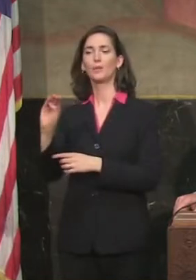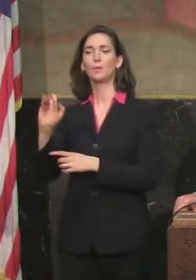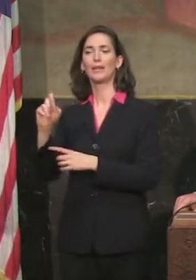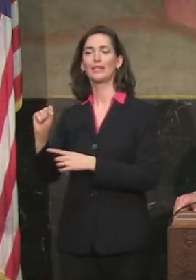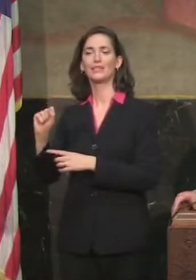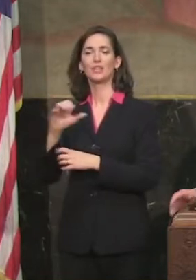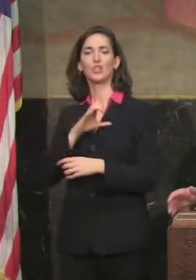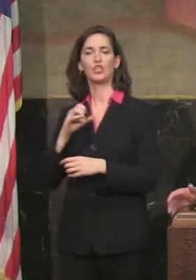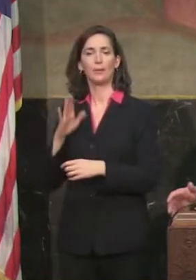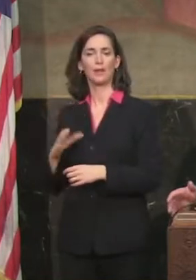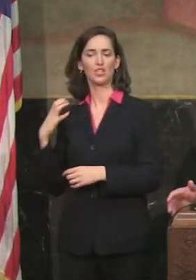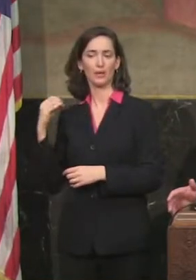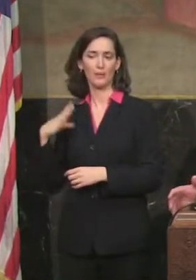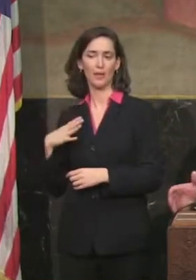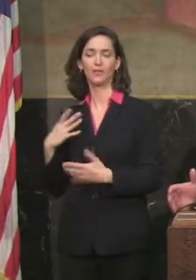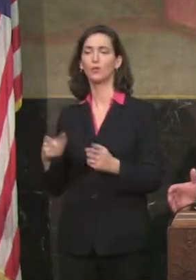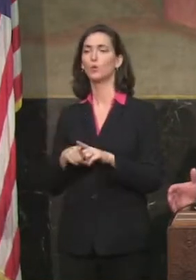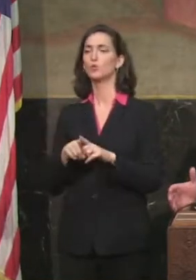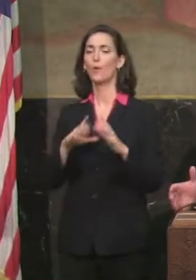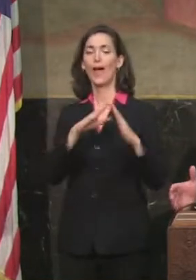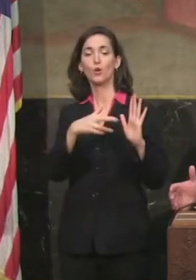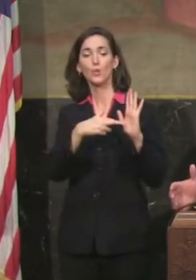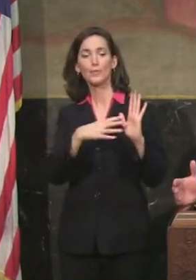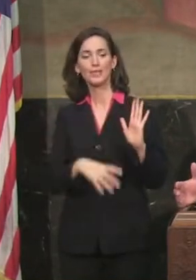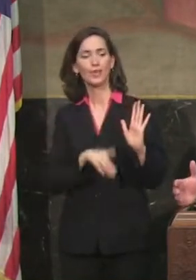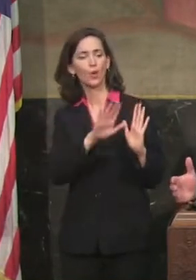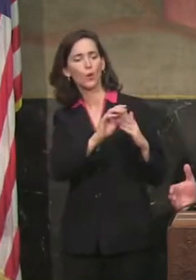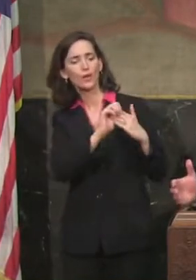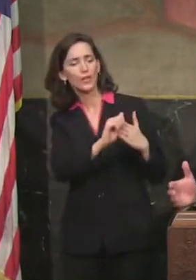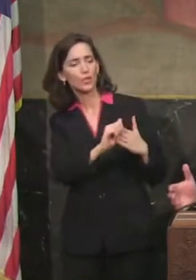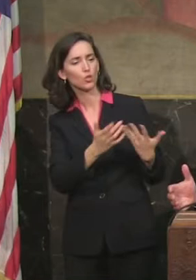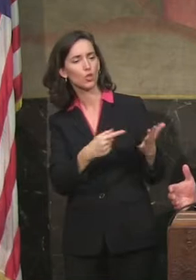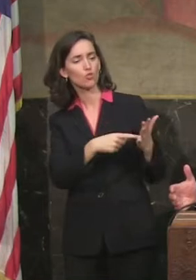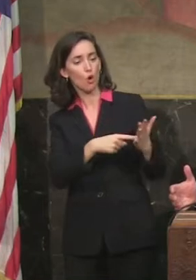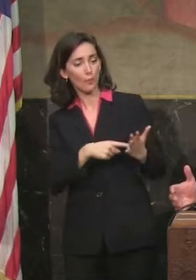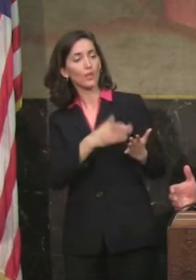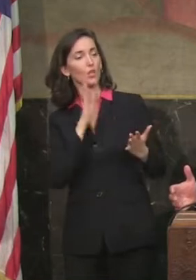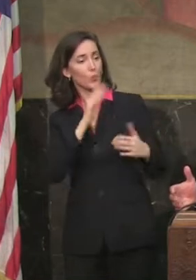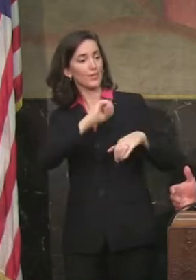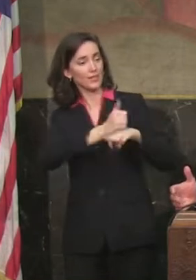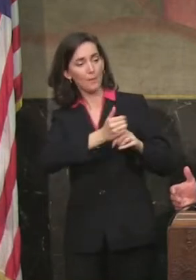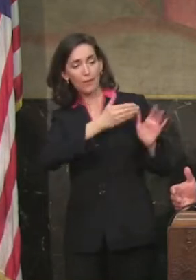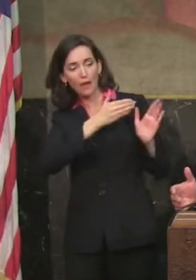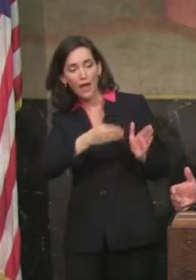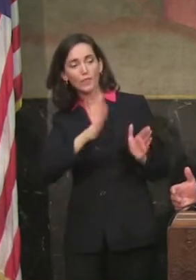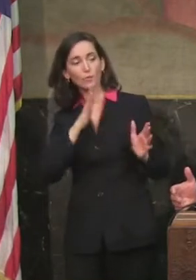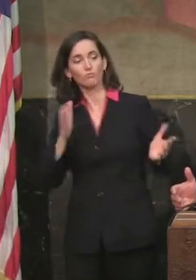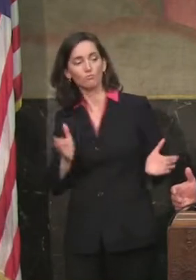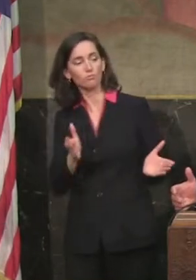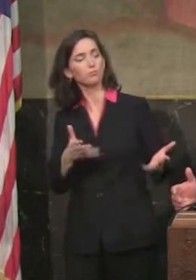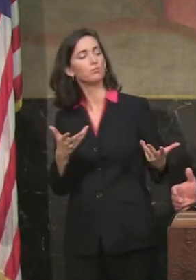for leadership in the House of Representatives to tell me that there is a plan that they're going to push towards.